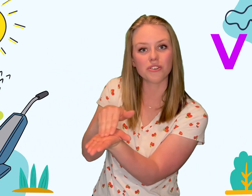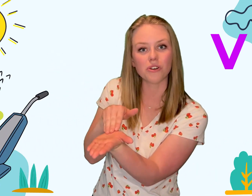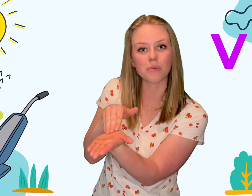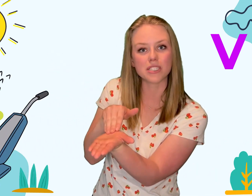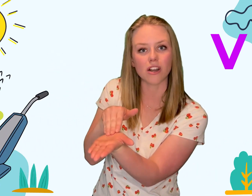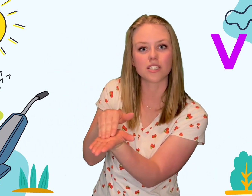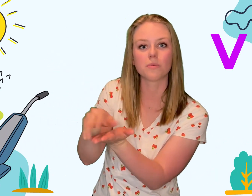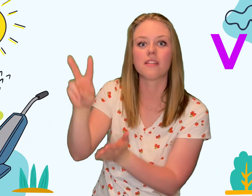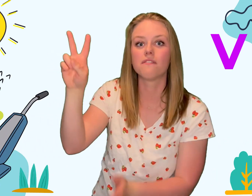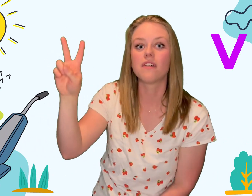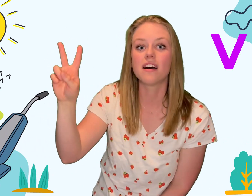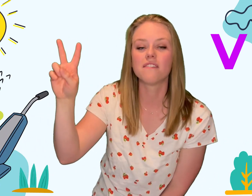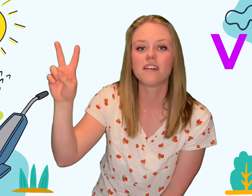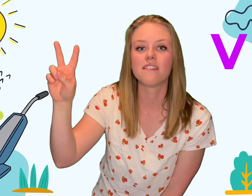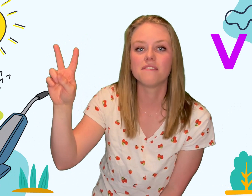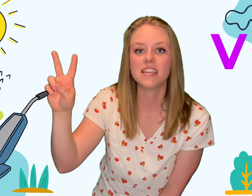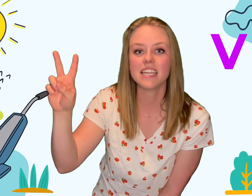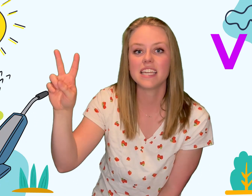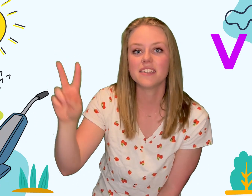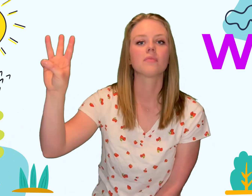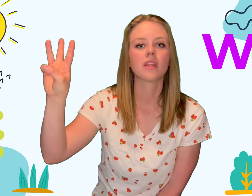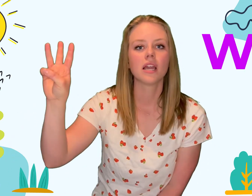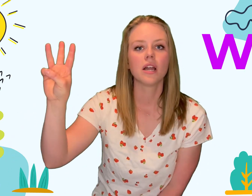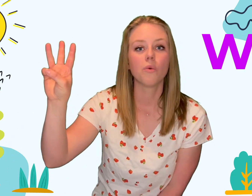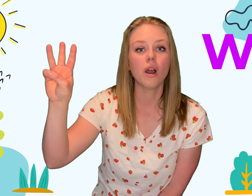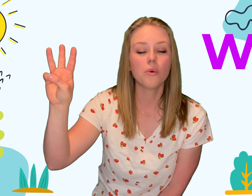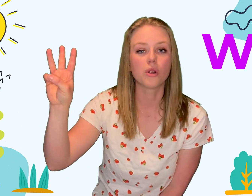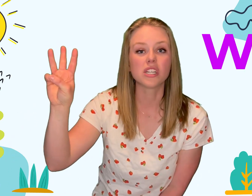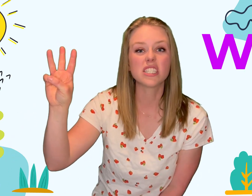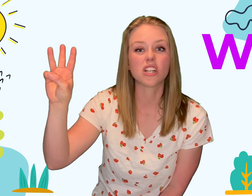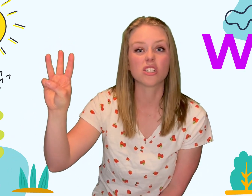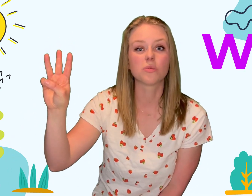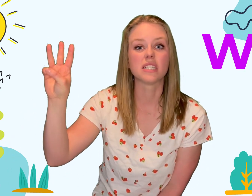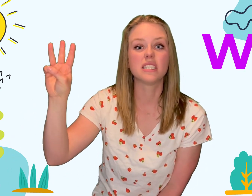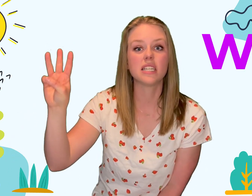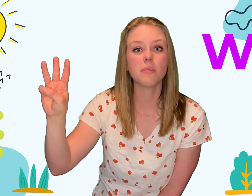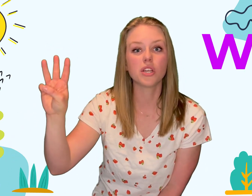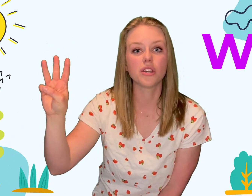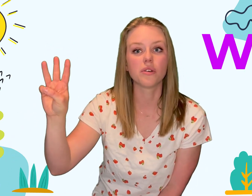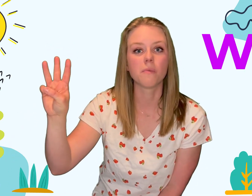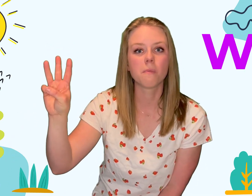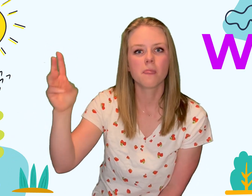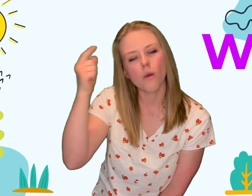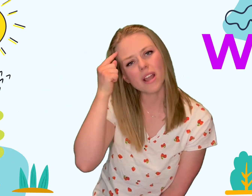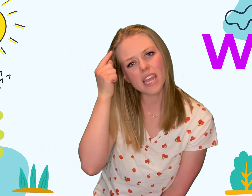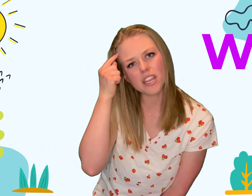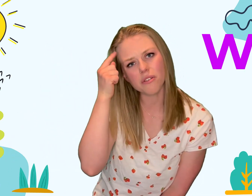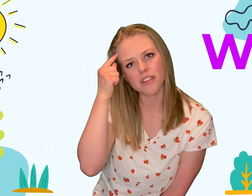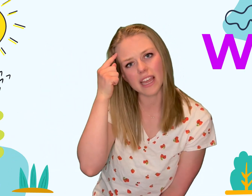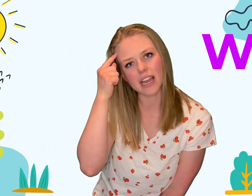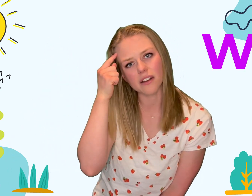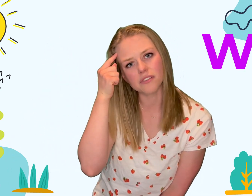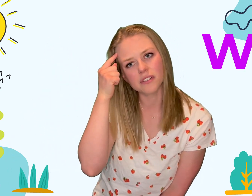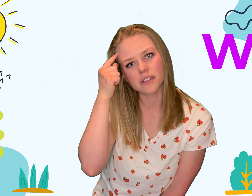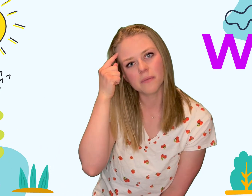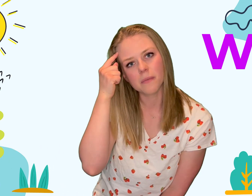Vacuum starts with V. What word starts with W? What can you think of?